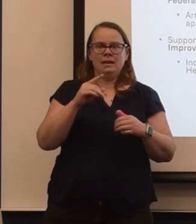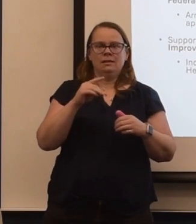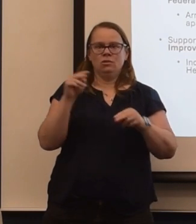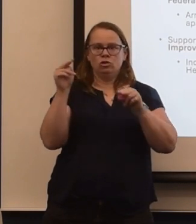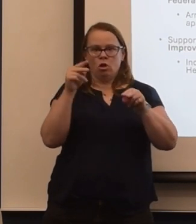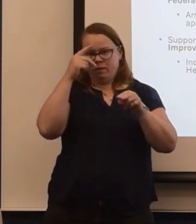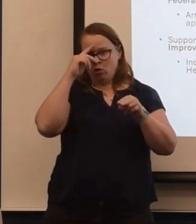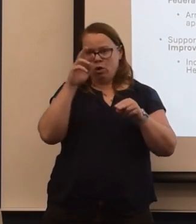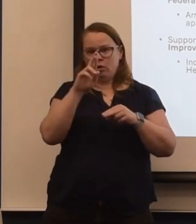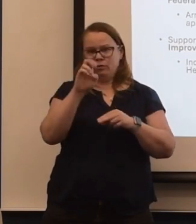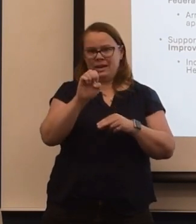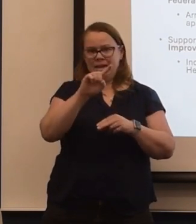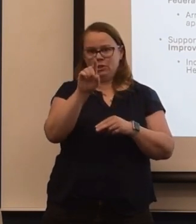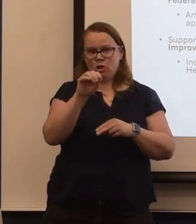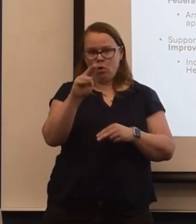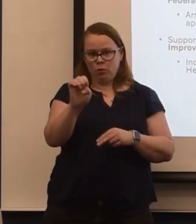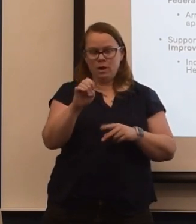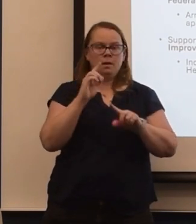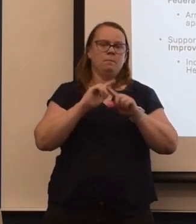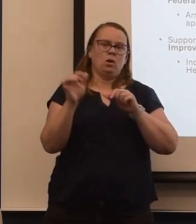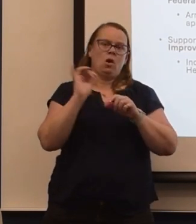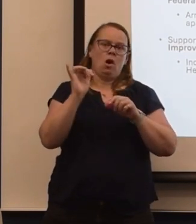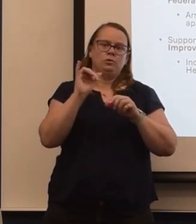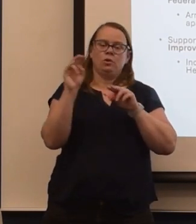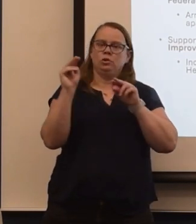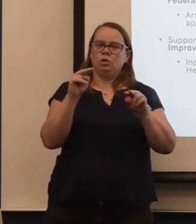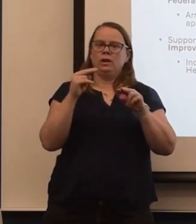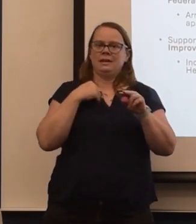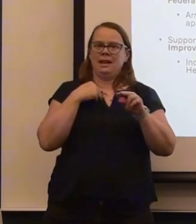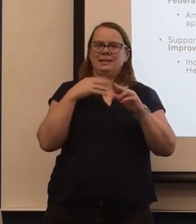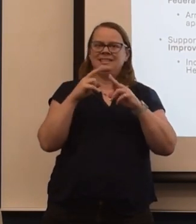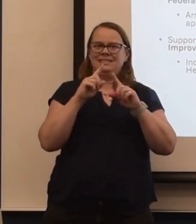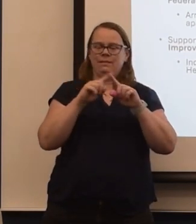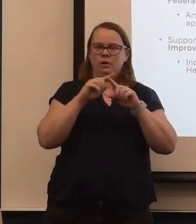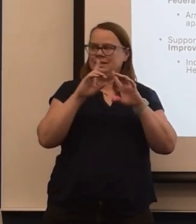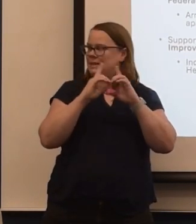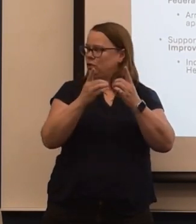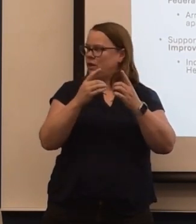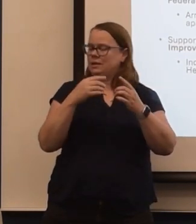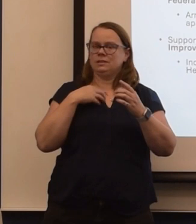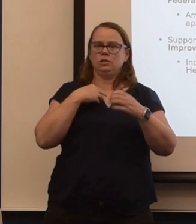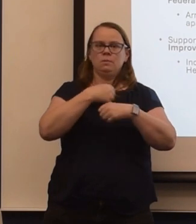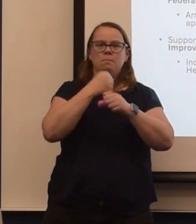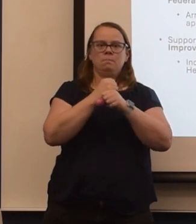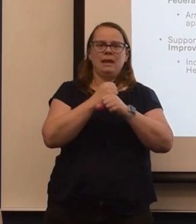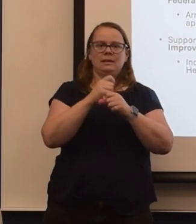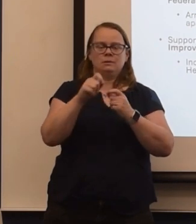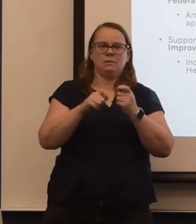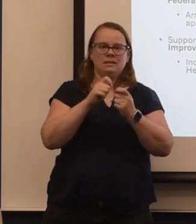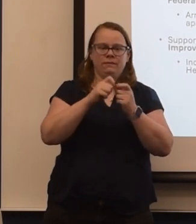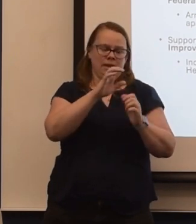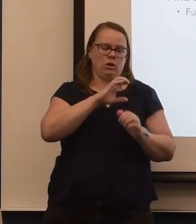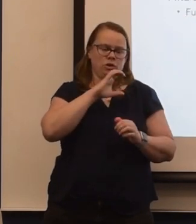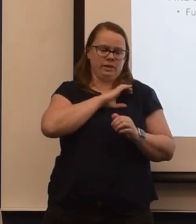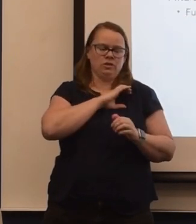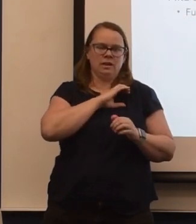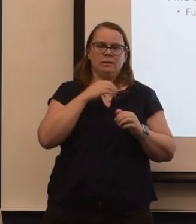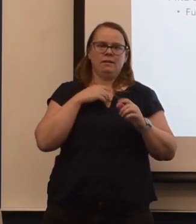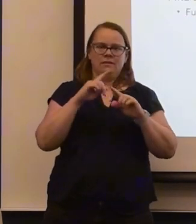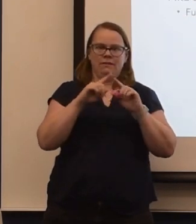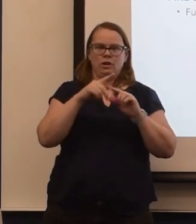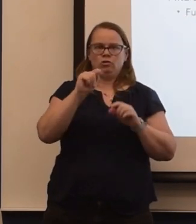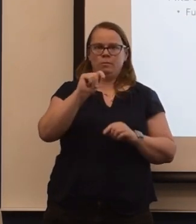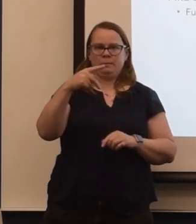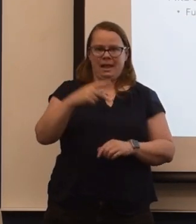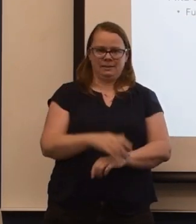at rezoning, but it also looked at zoning overlay districts to create special character areas in Truman Plaza.